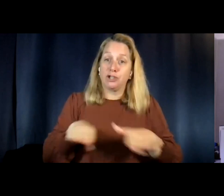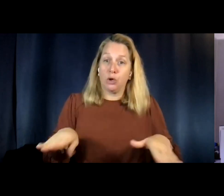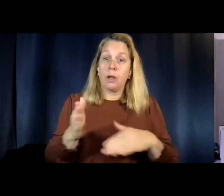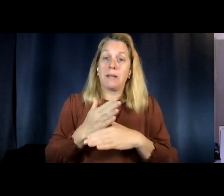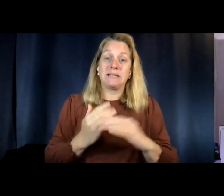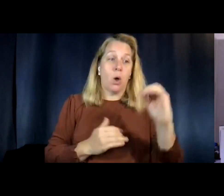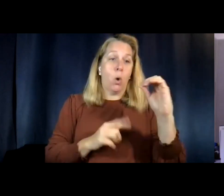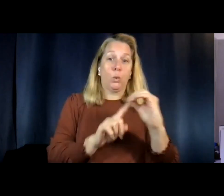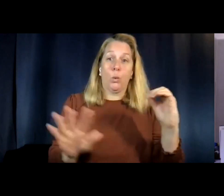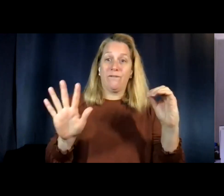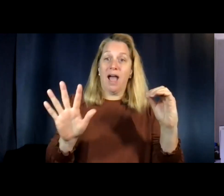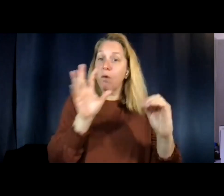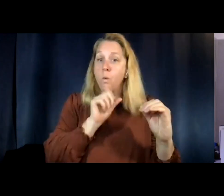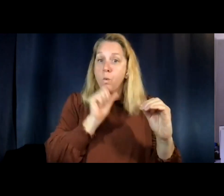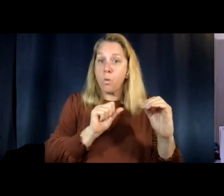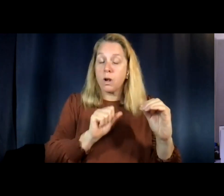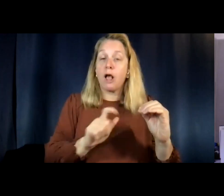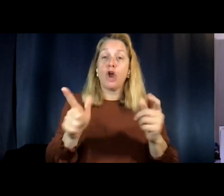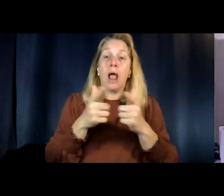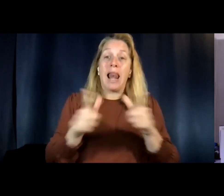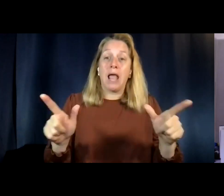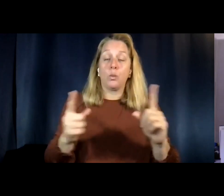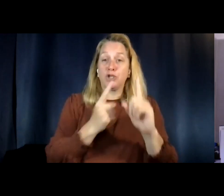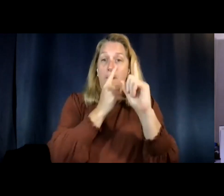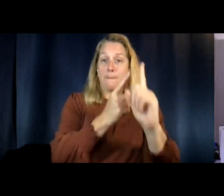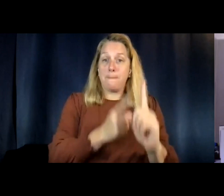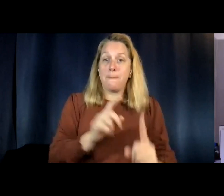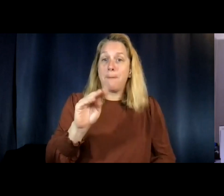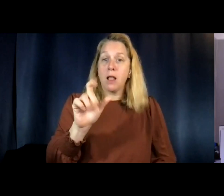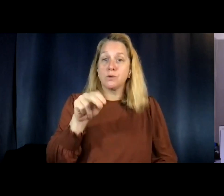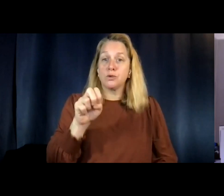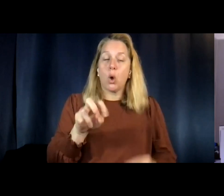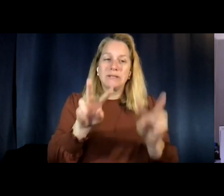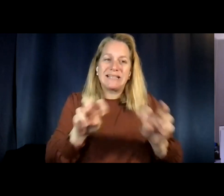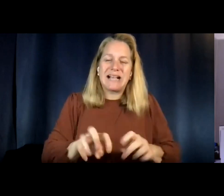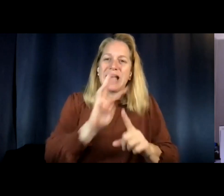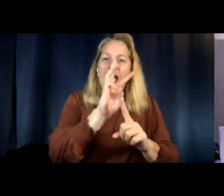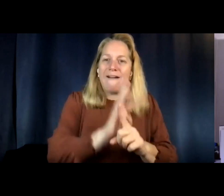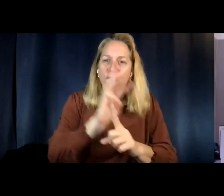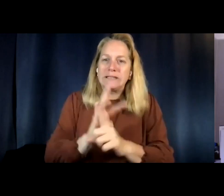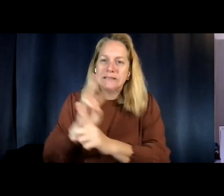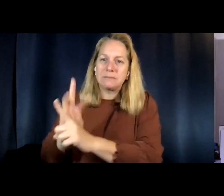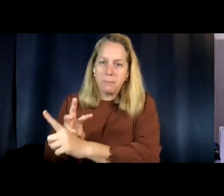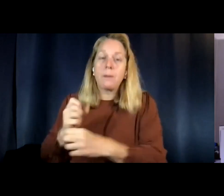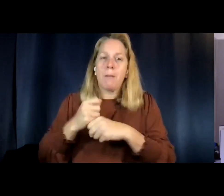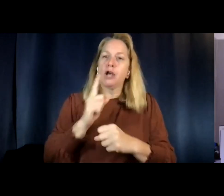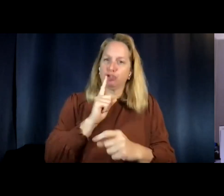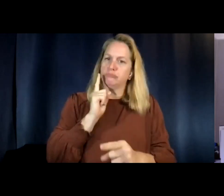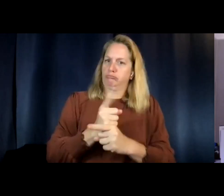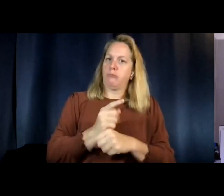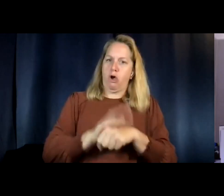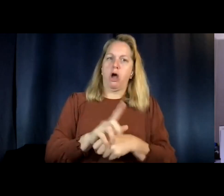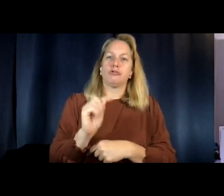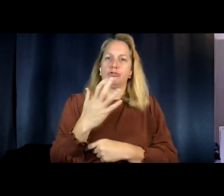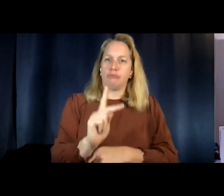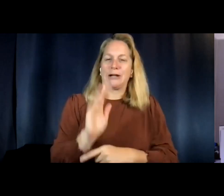5 to have their language milestones assessed every 6 months and make sure they are on track to be